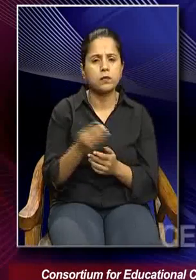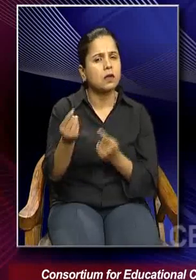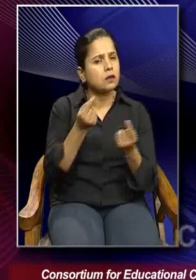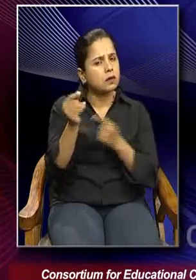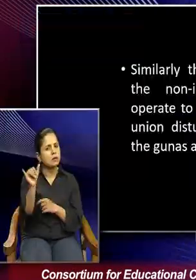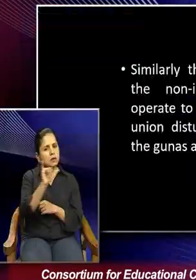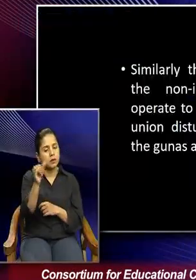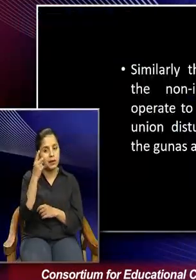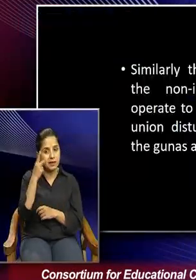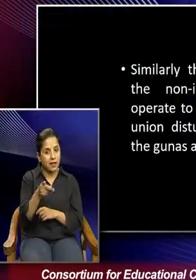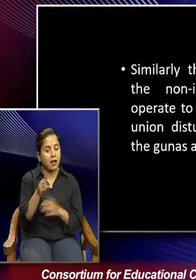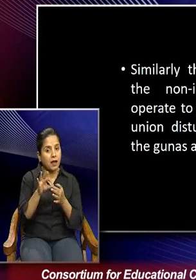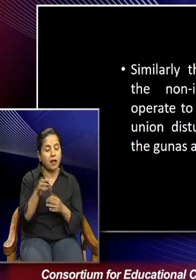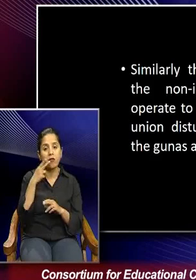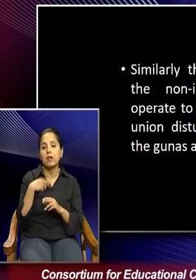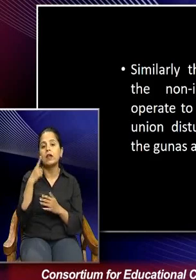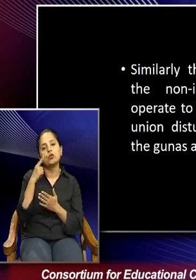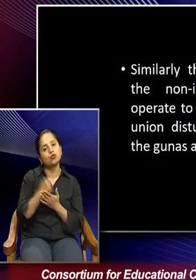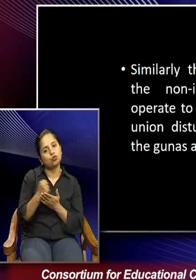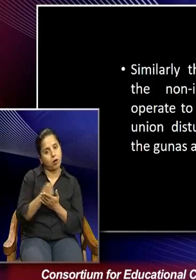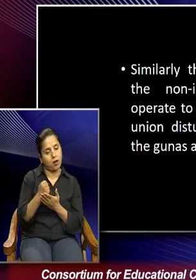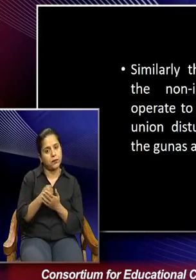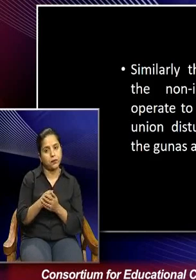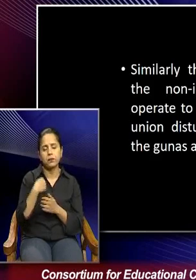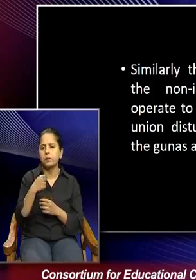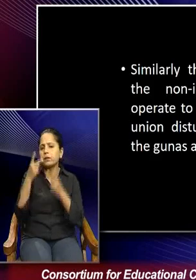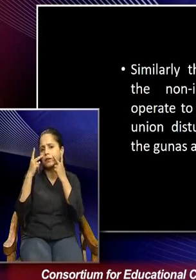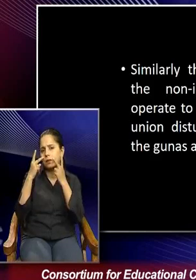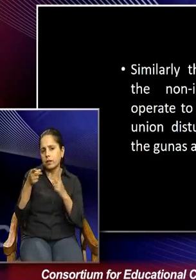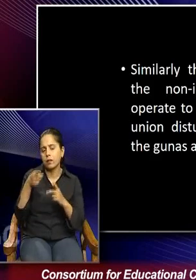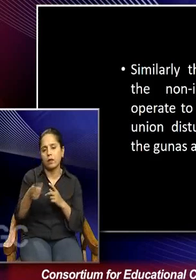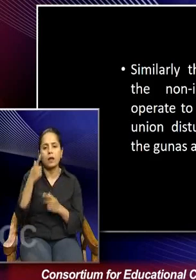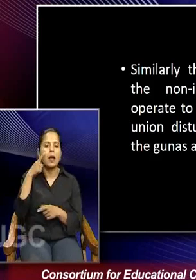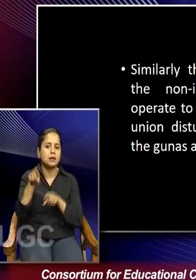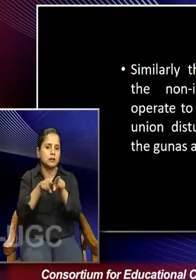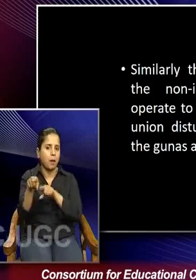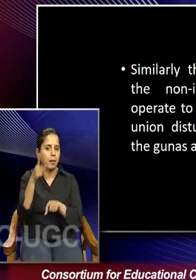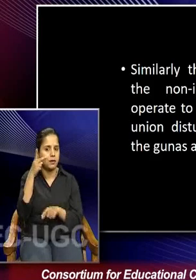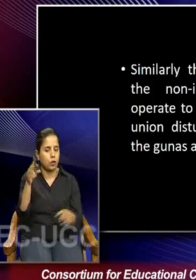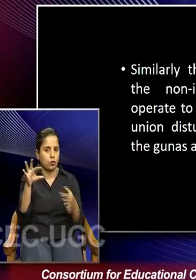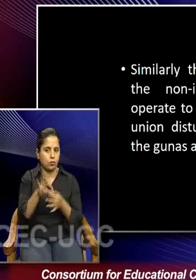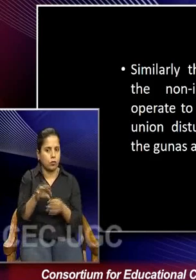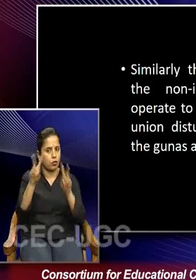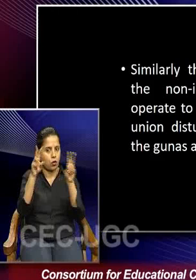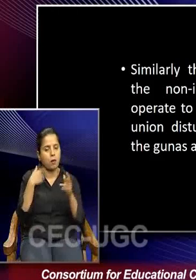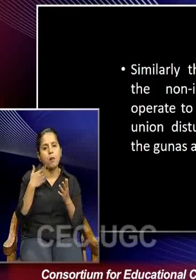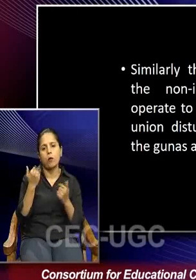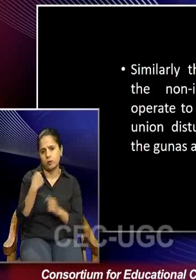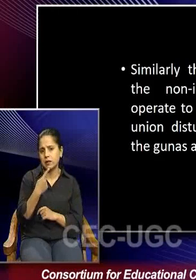similarly, in this case, if we try to look at that example in this context, we can say